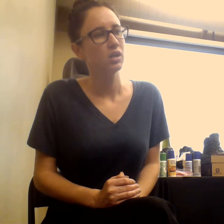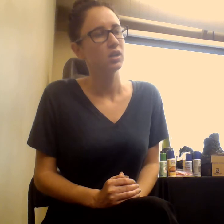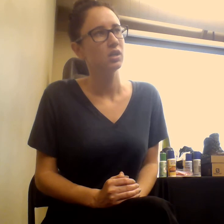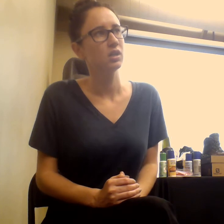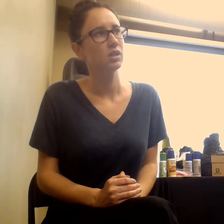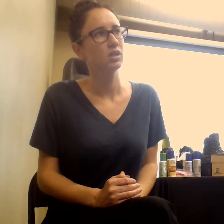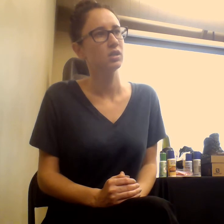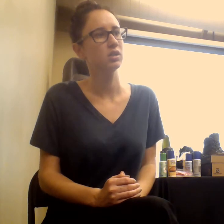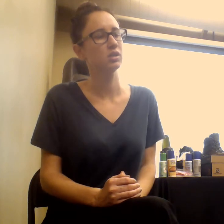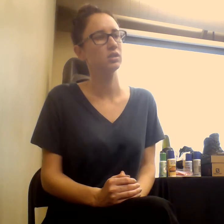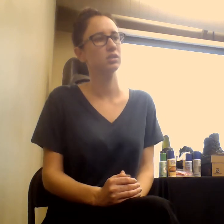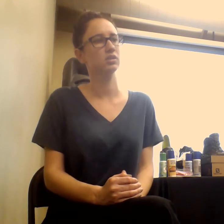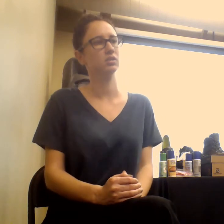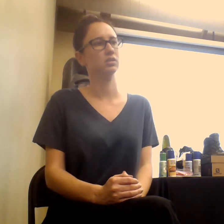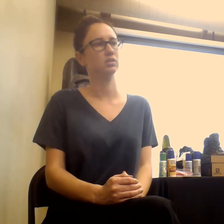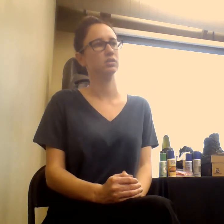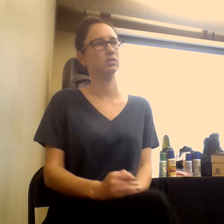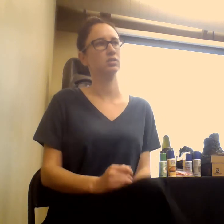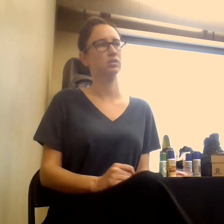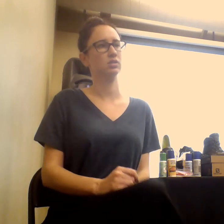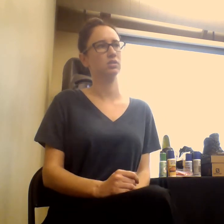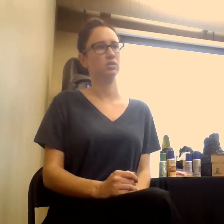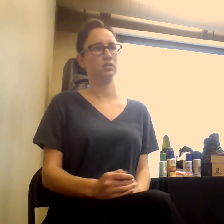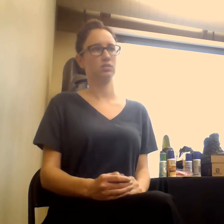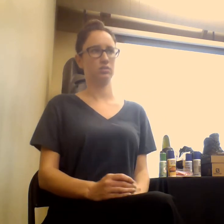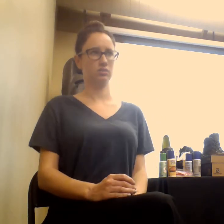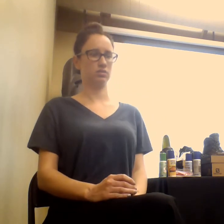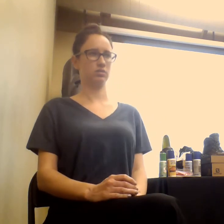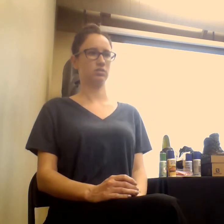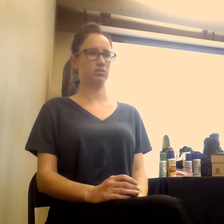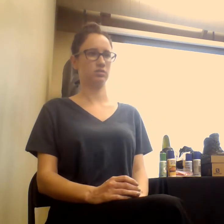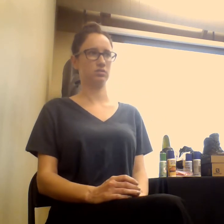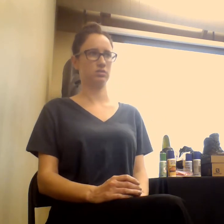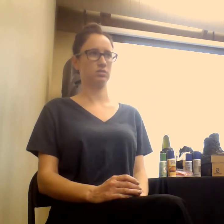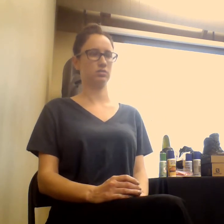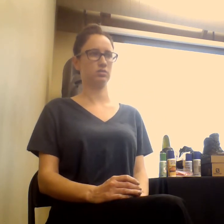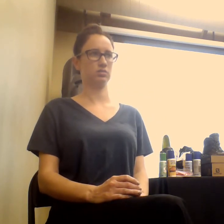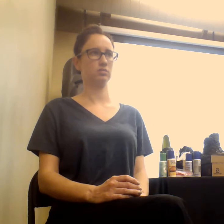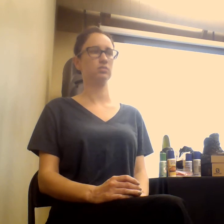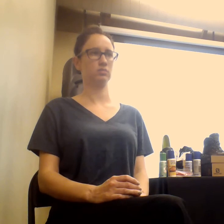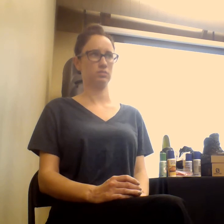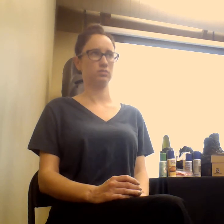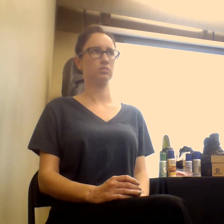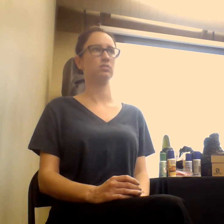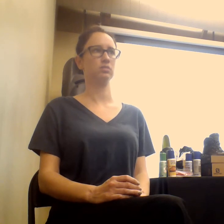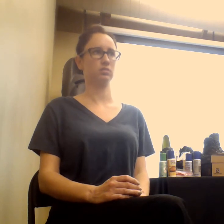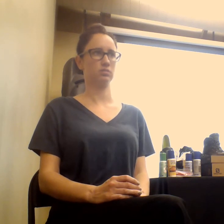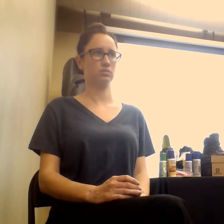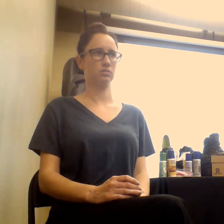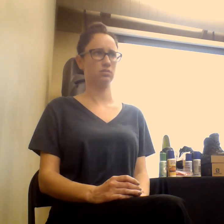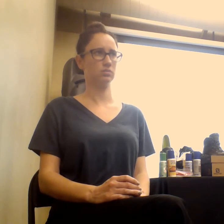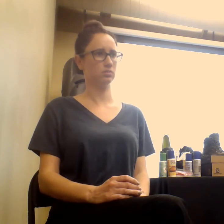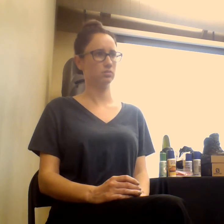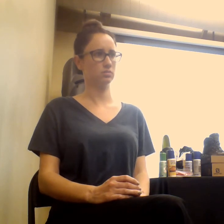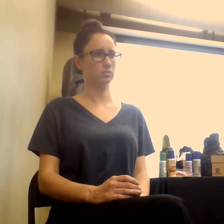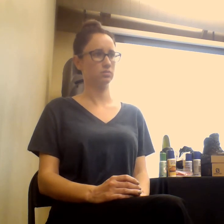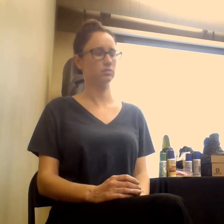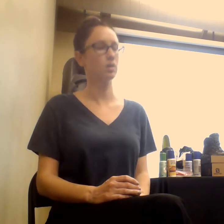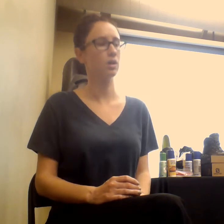can do that one. So these are the And if anybody's not getting this, I can do it one-on-one with you here in a little